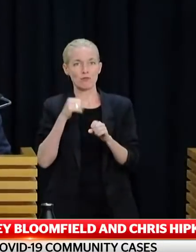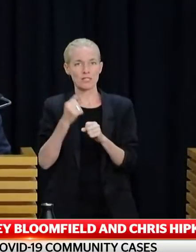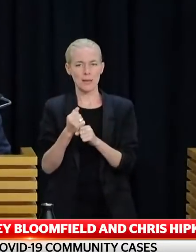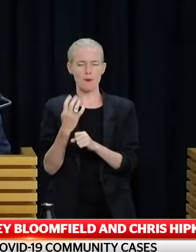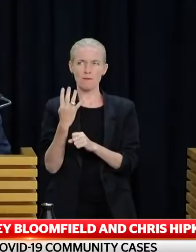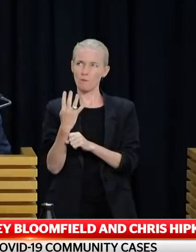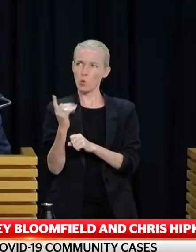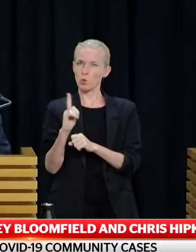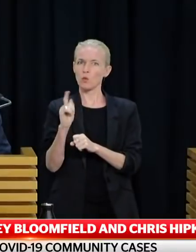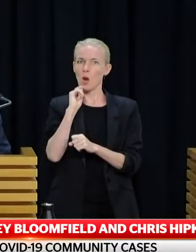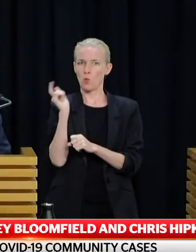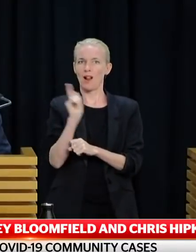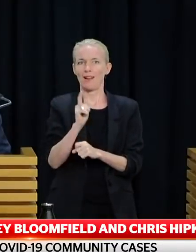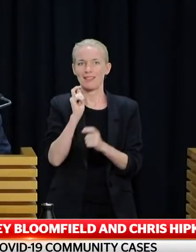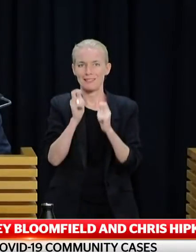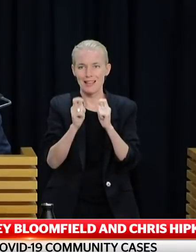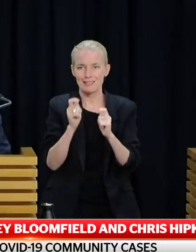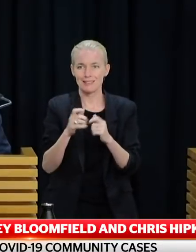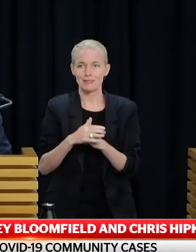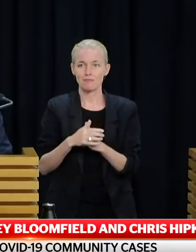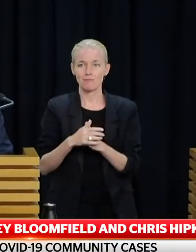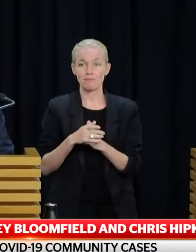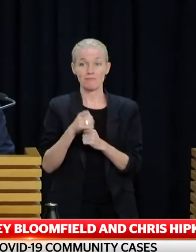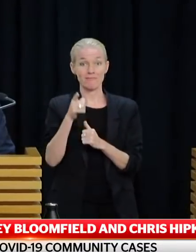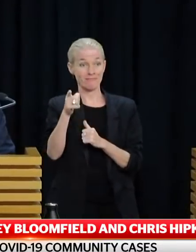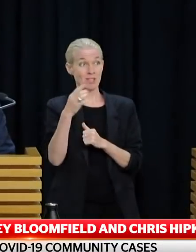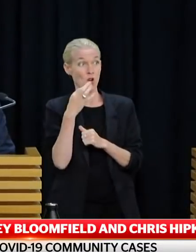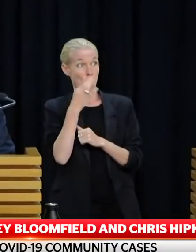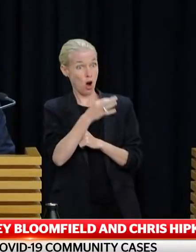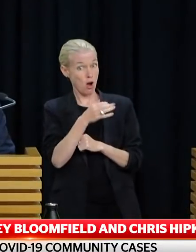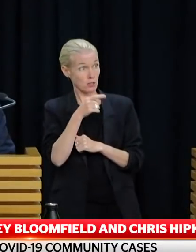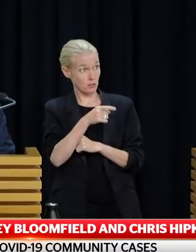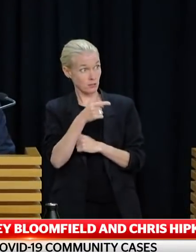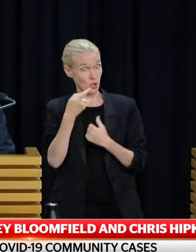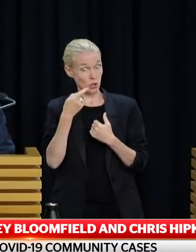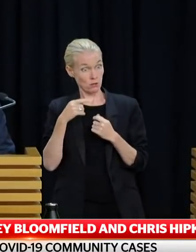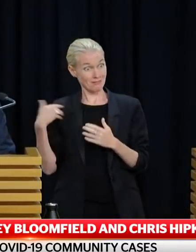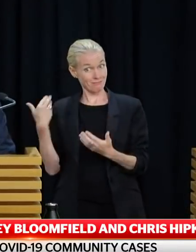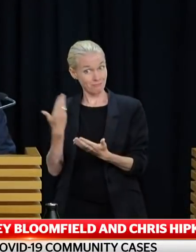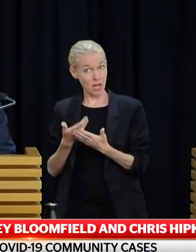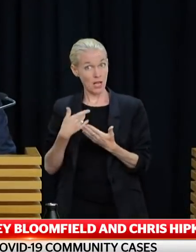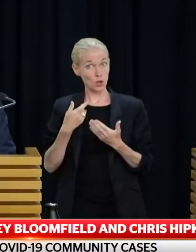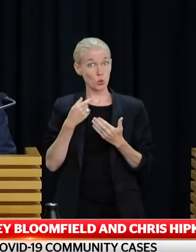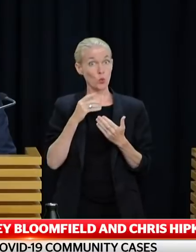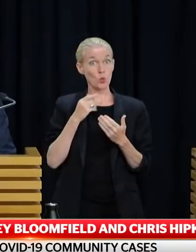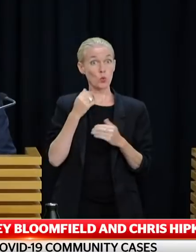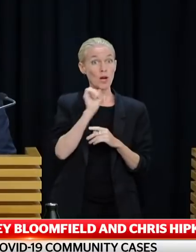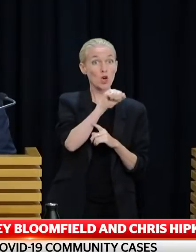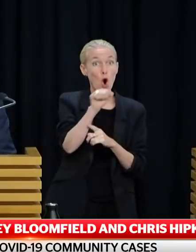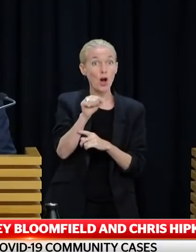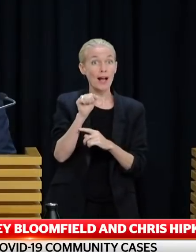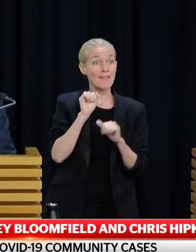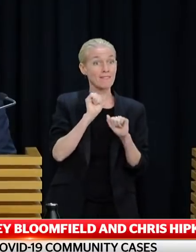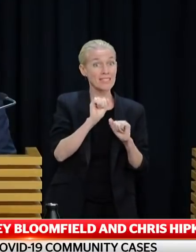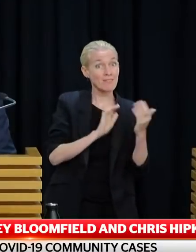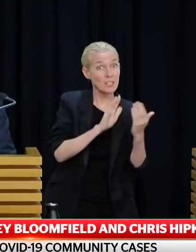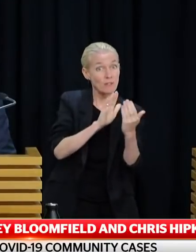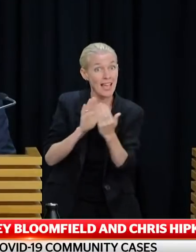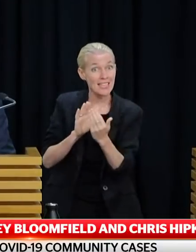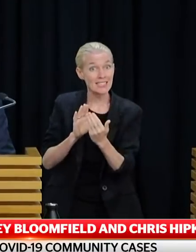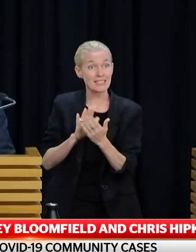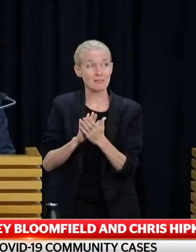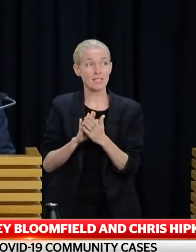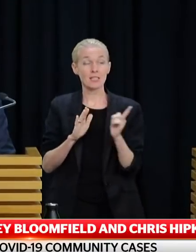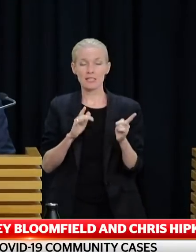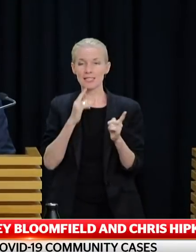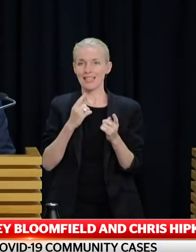phone calls? My understanding is there weren't any visits done before the end of the weekend, but that of course is now happening. And you said that they knew that they needed to be